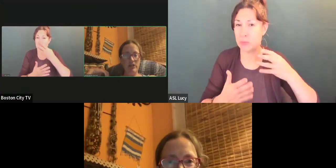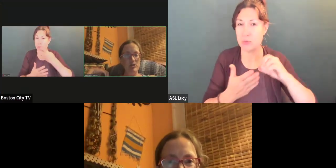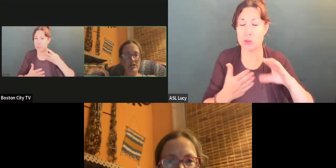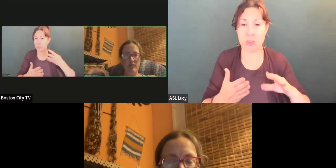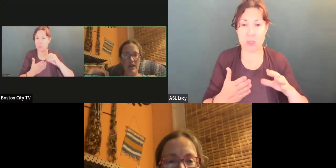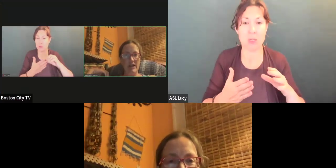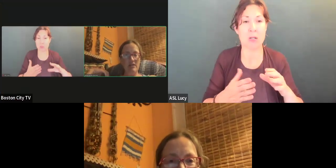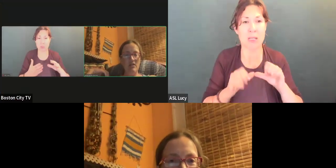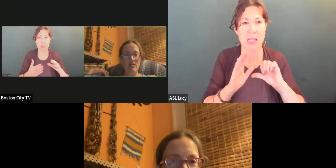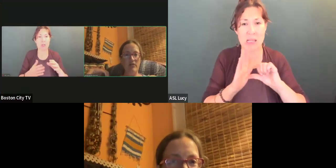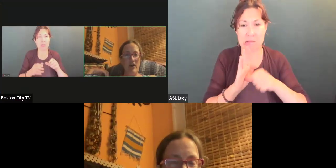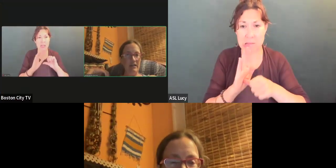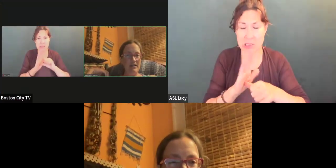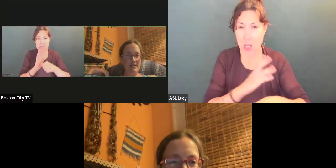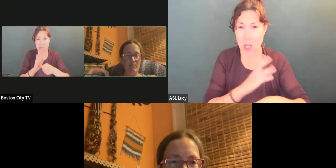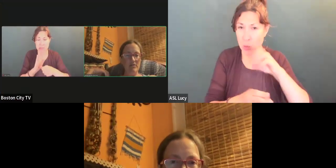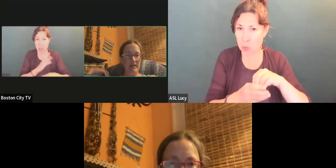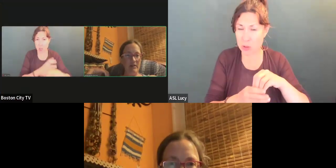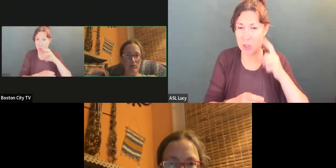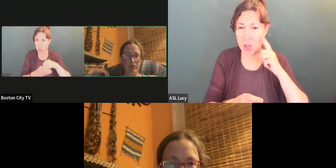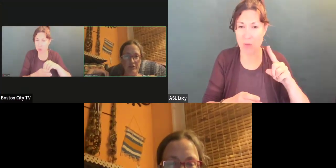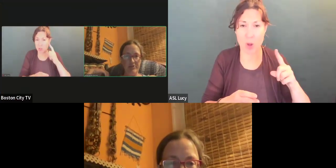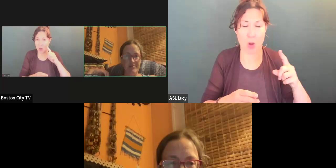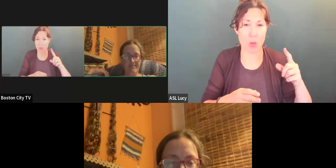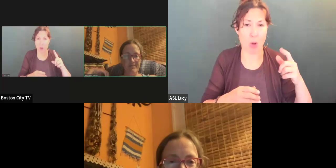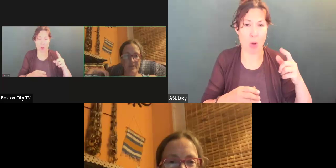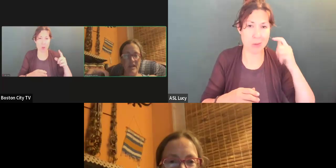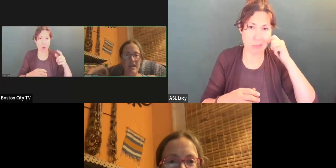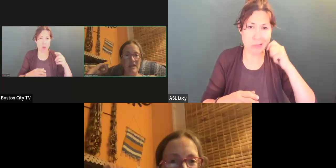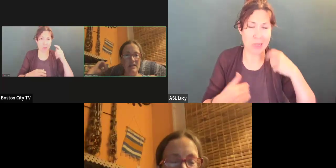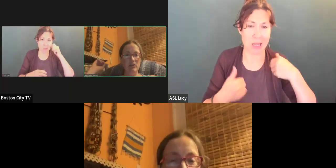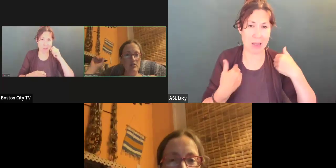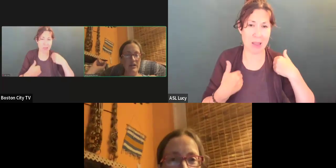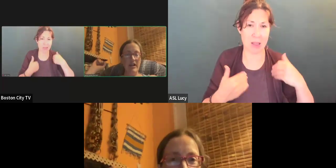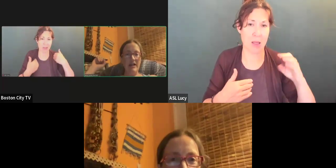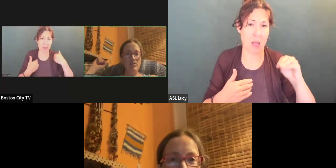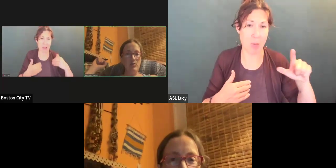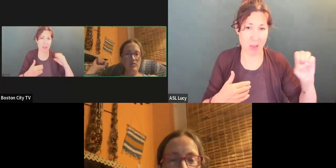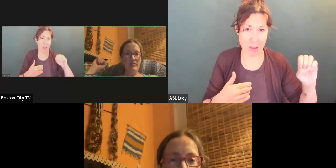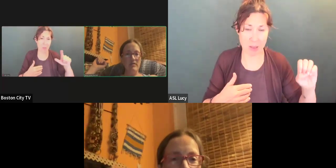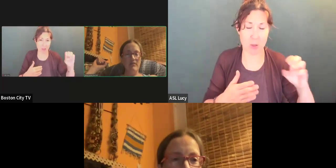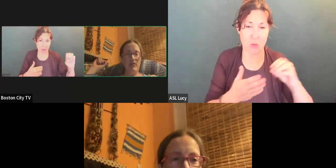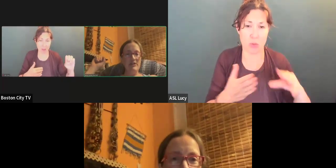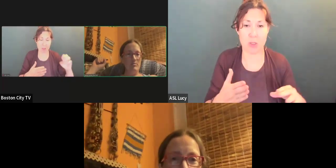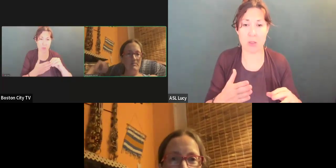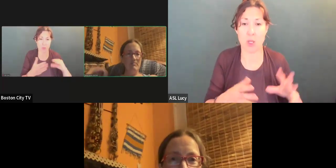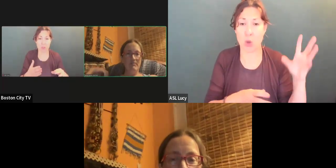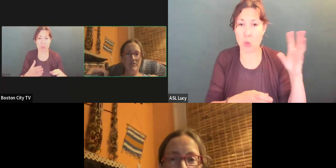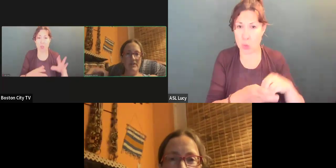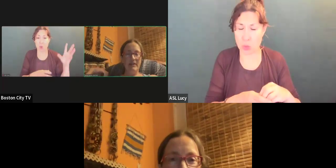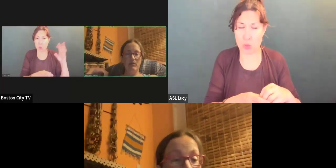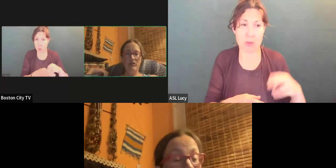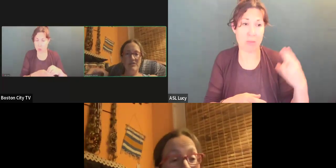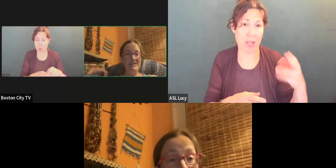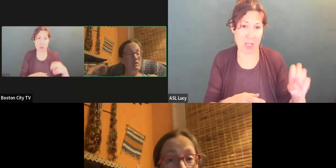inclusion done right for our adolescent multilingual learners. Inclusion at high school for high school